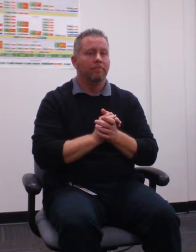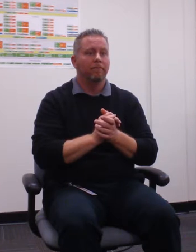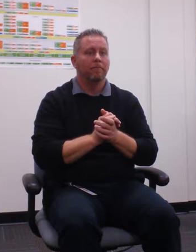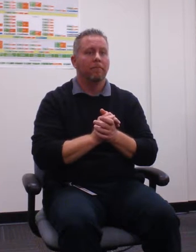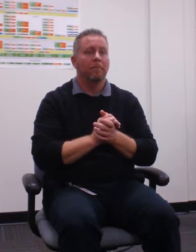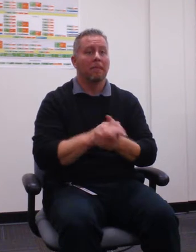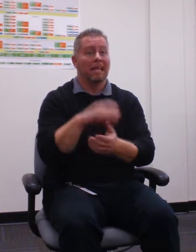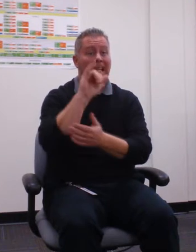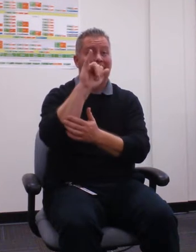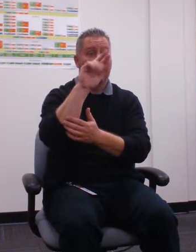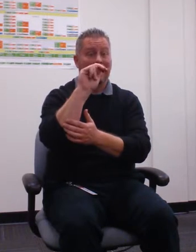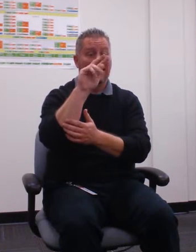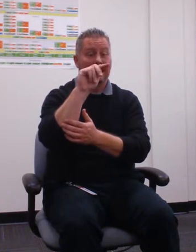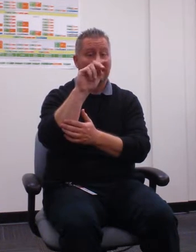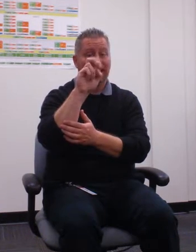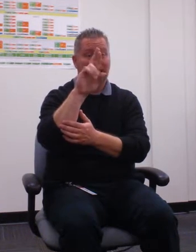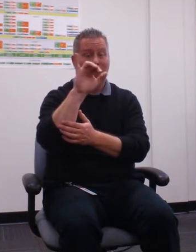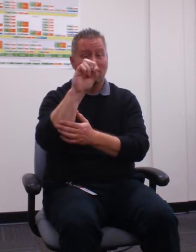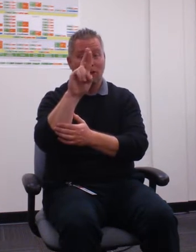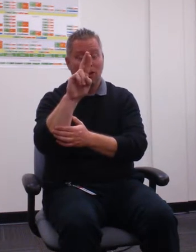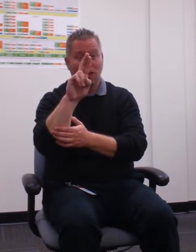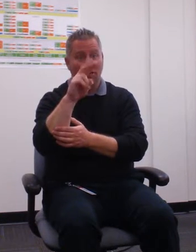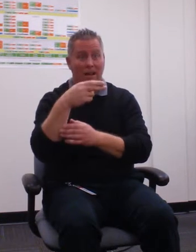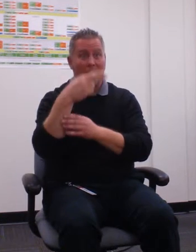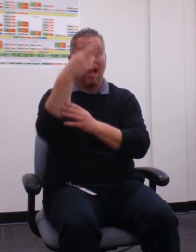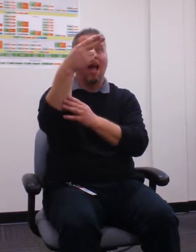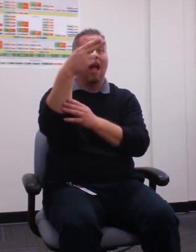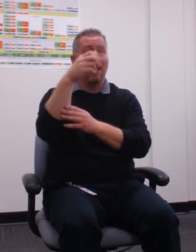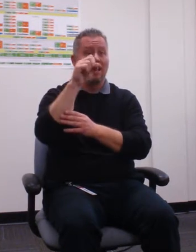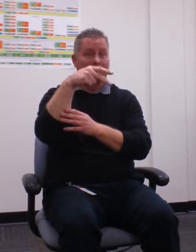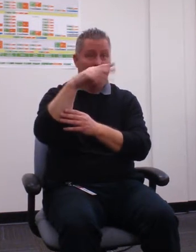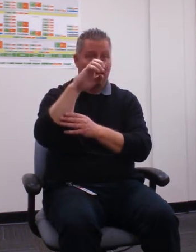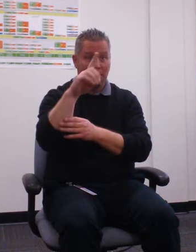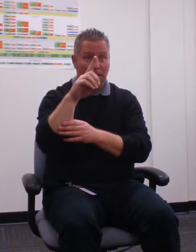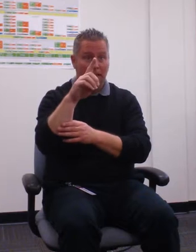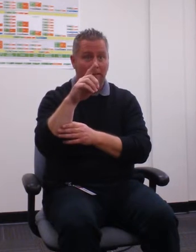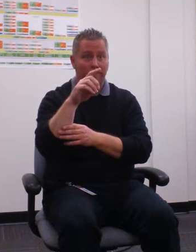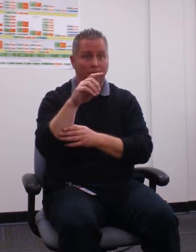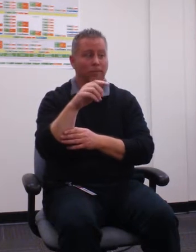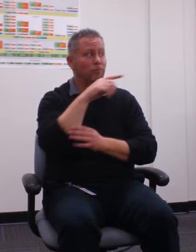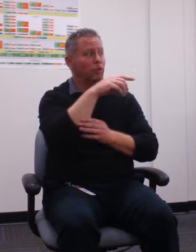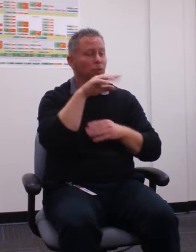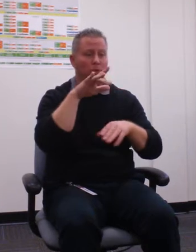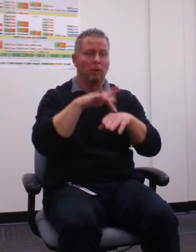interior high speed is exactly what you just did.